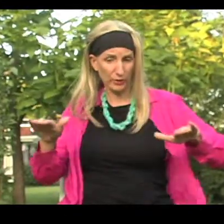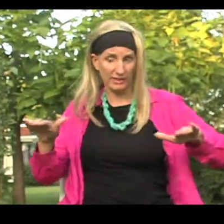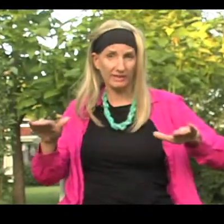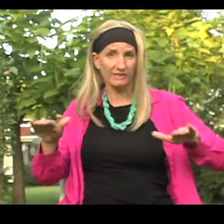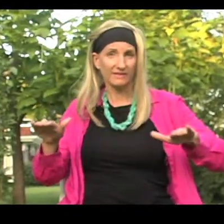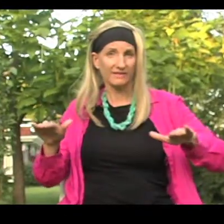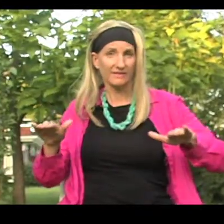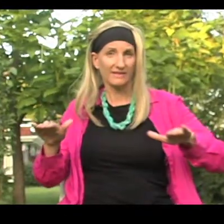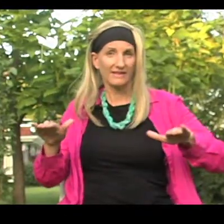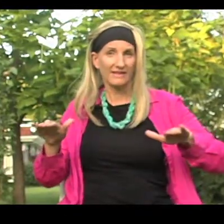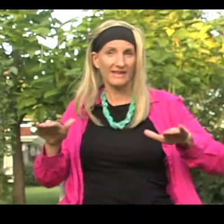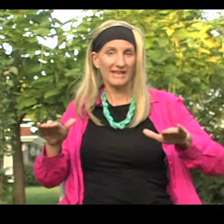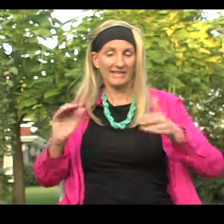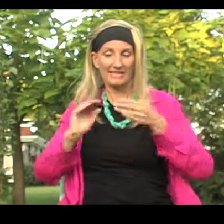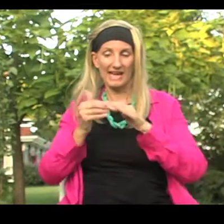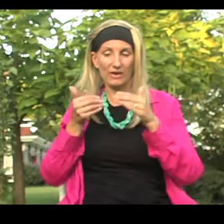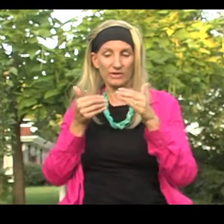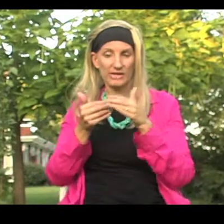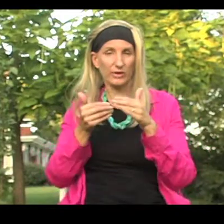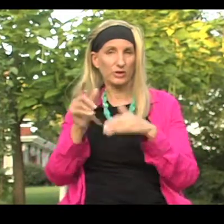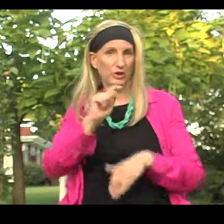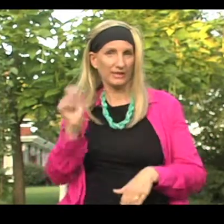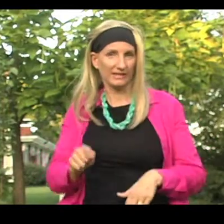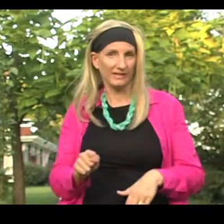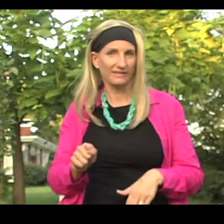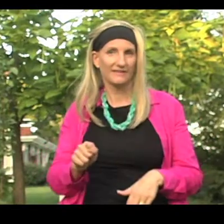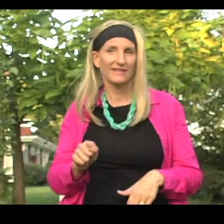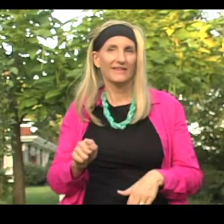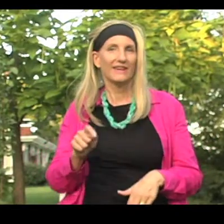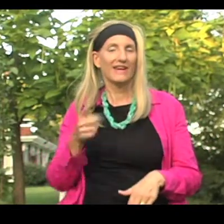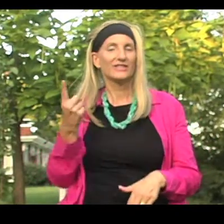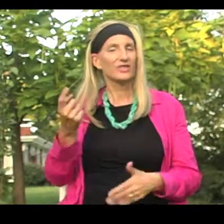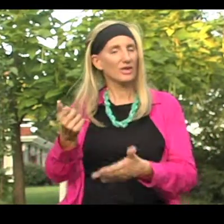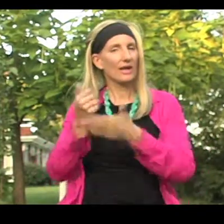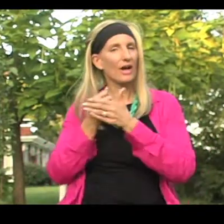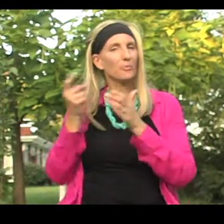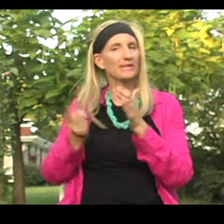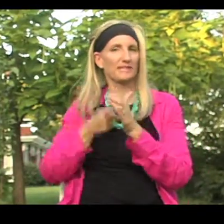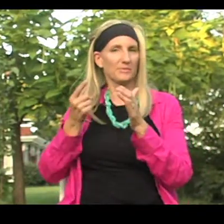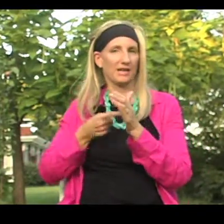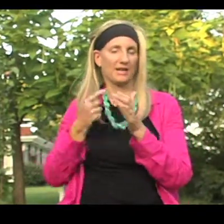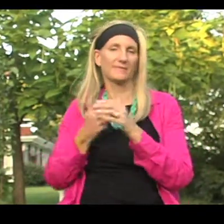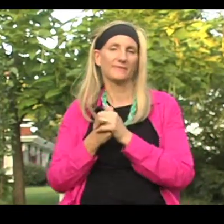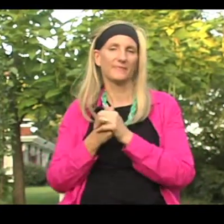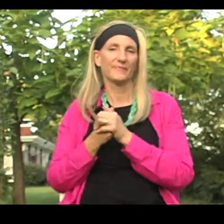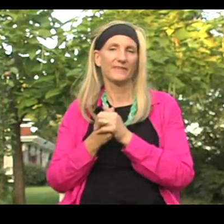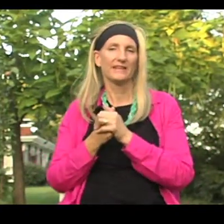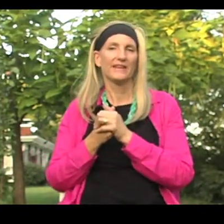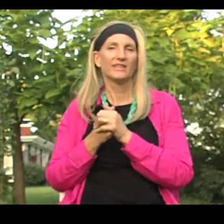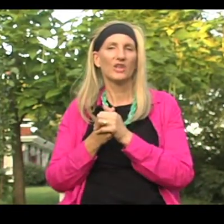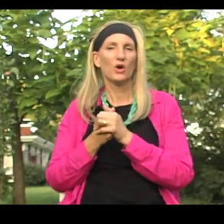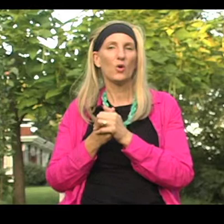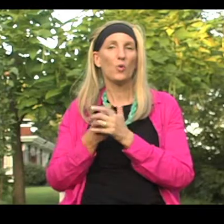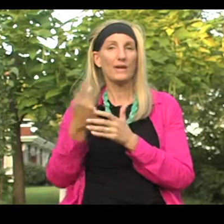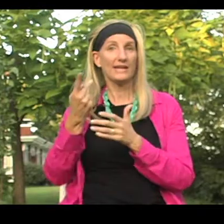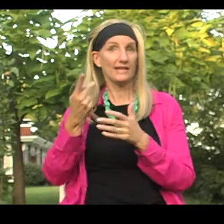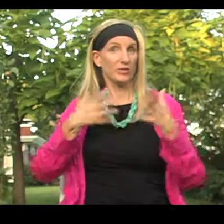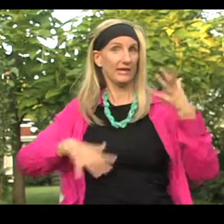children in a town near Tulsa, and so she would help me sometimes. So we dressed